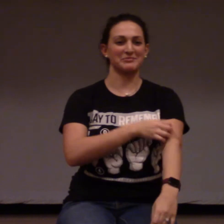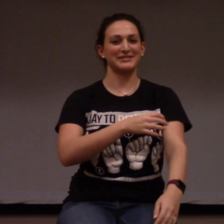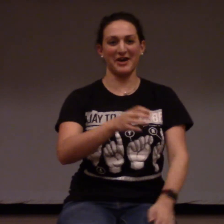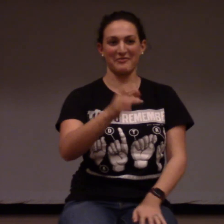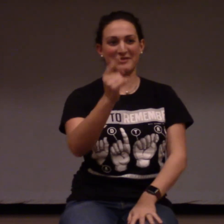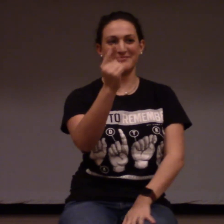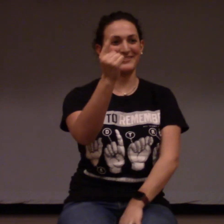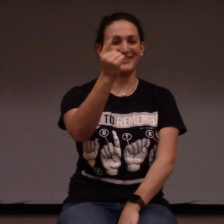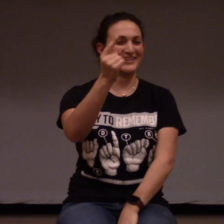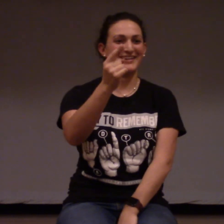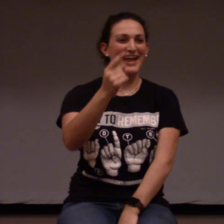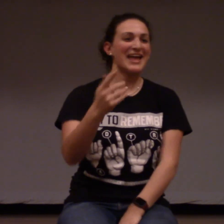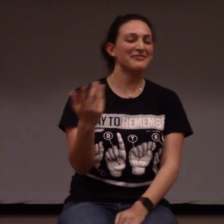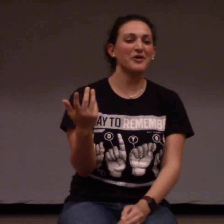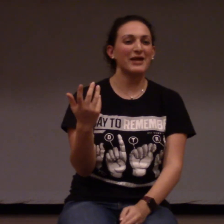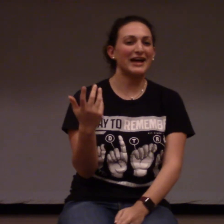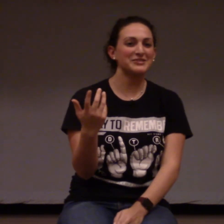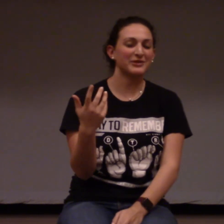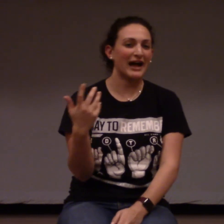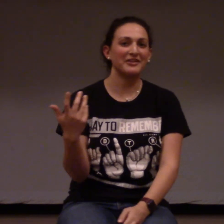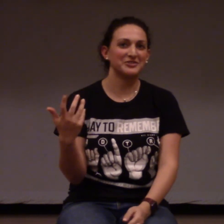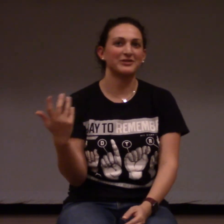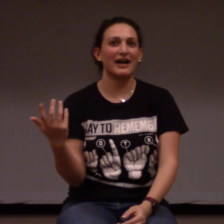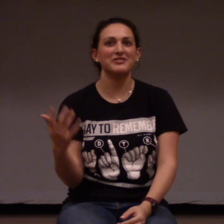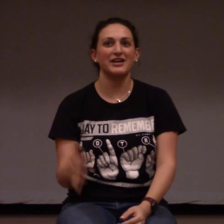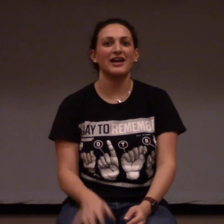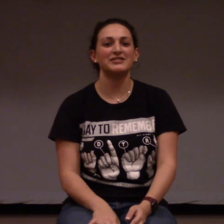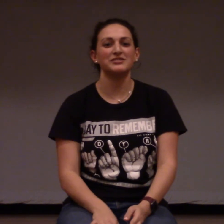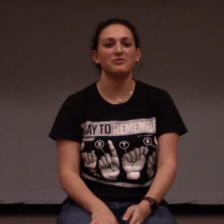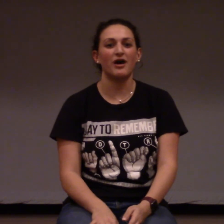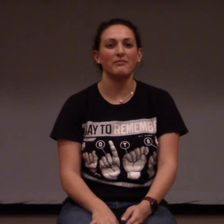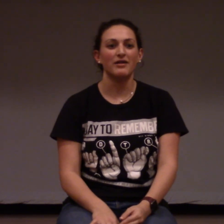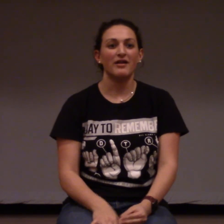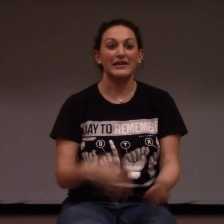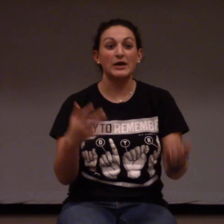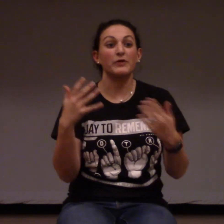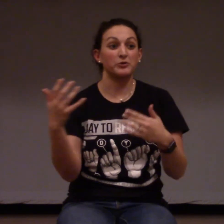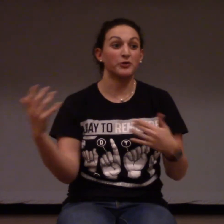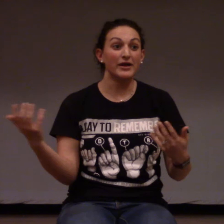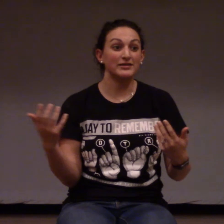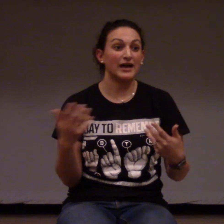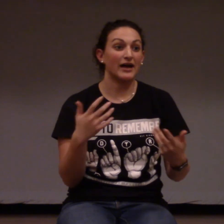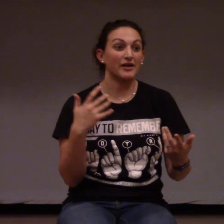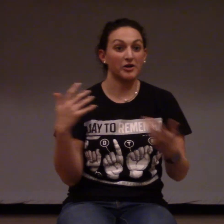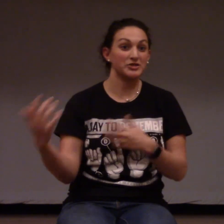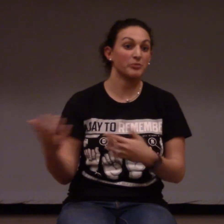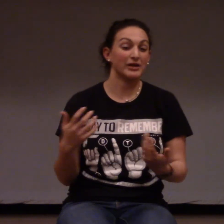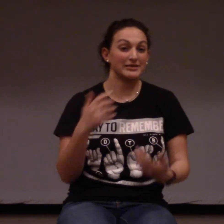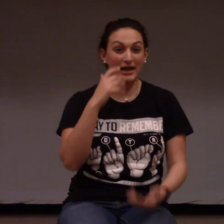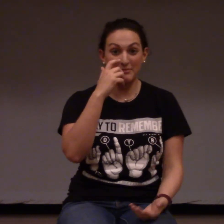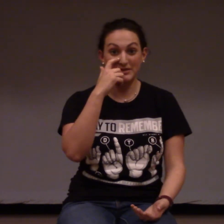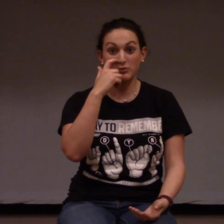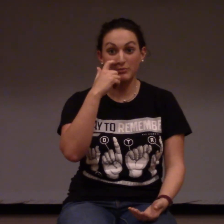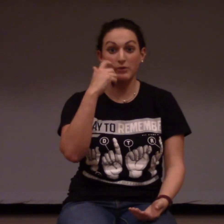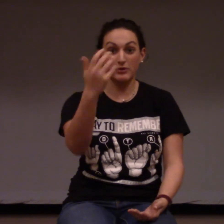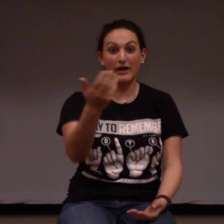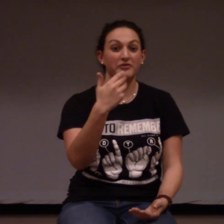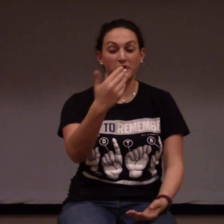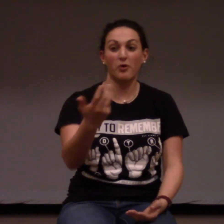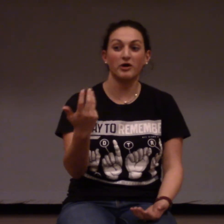myself. Even though we had to in college. So in college I had to, that's how they would grade us on our interpreting assignments would be we would have to record ourselves.